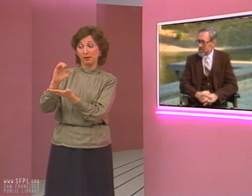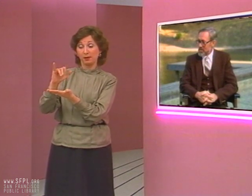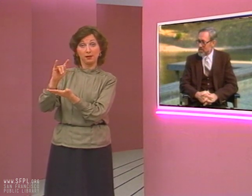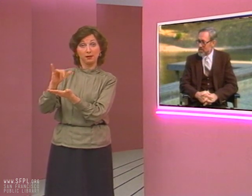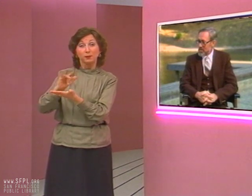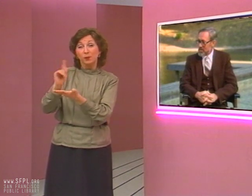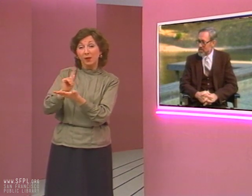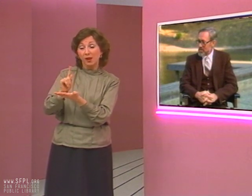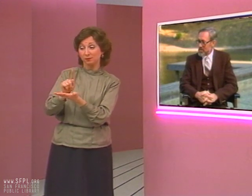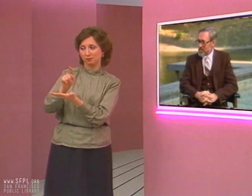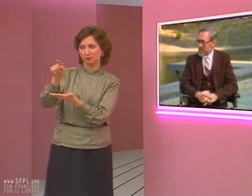D.C.